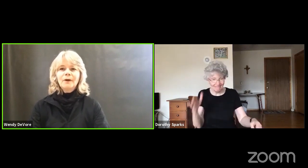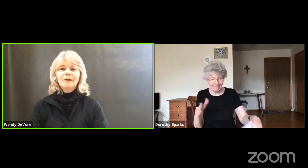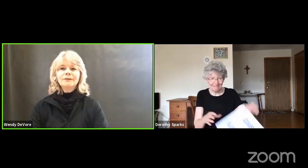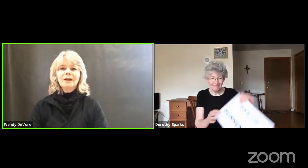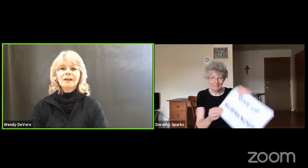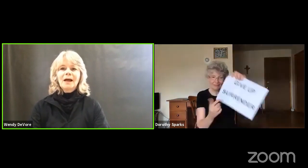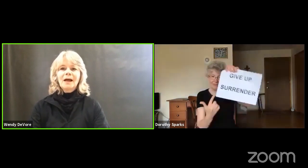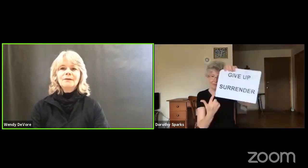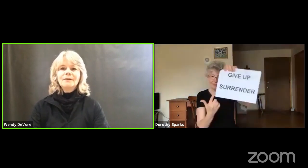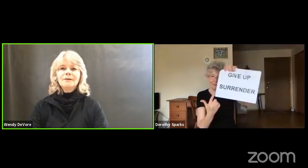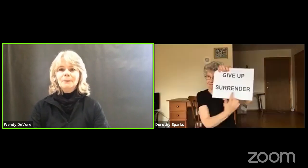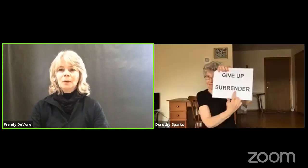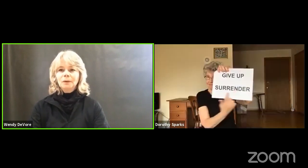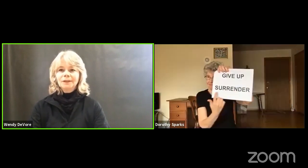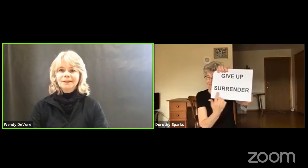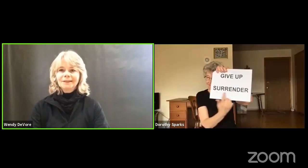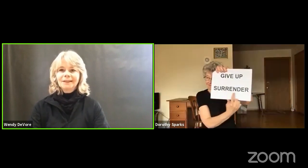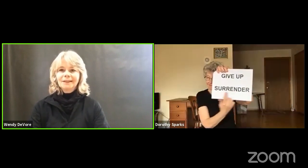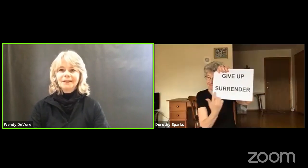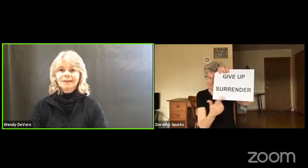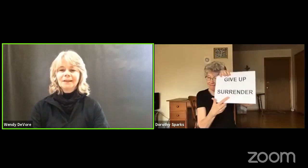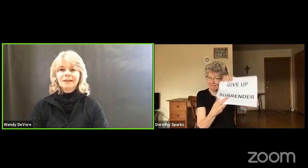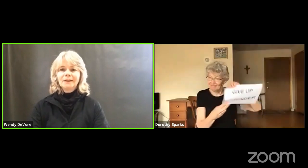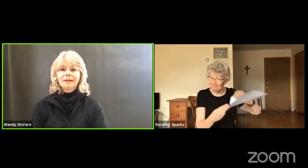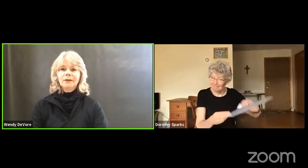That involves a lot of emotions.